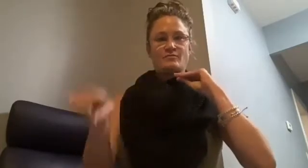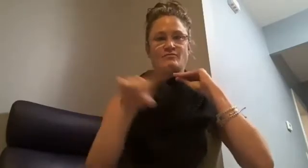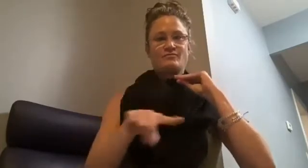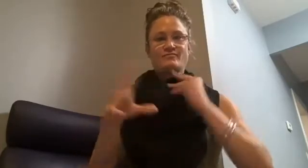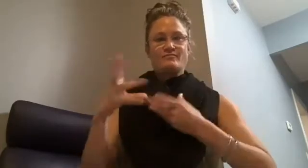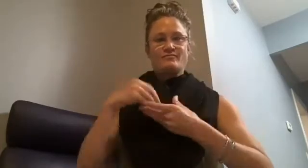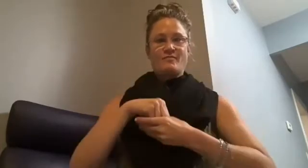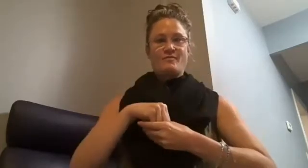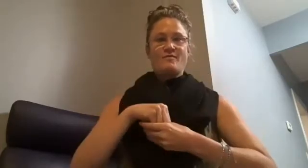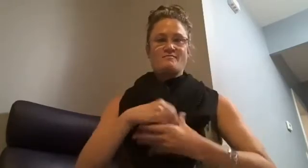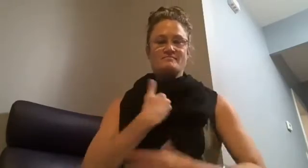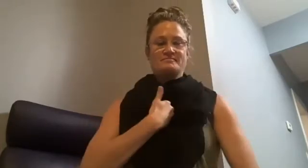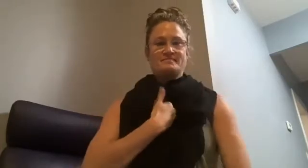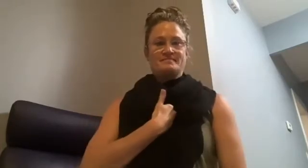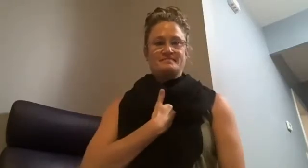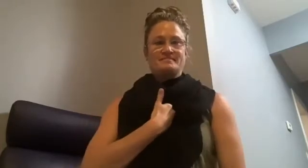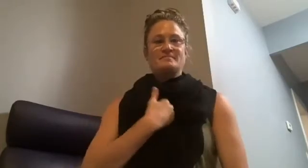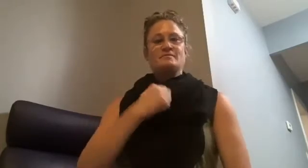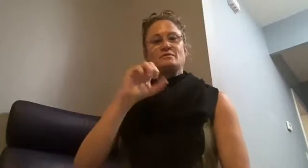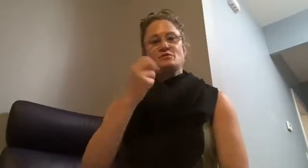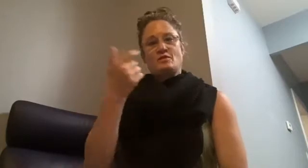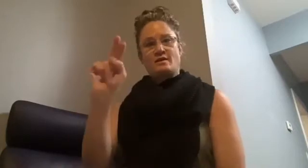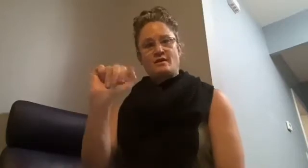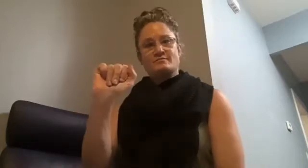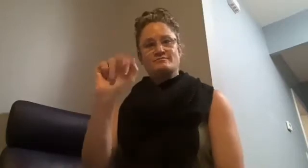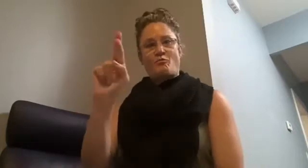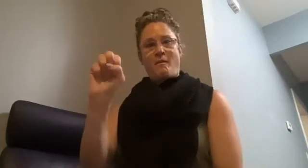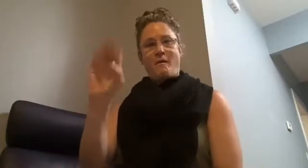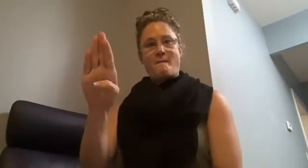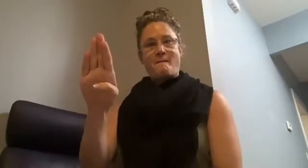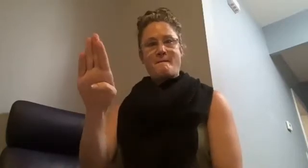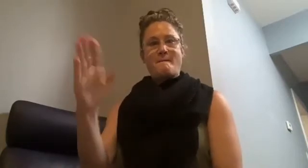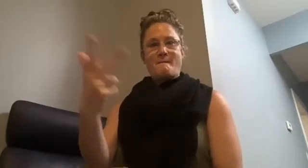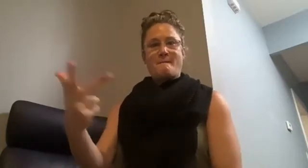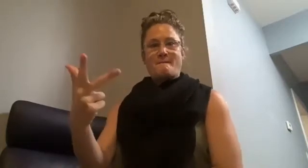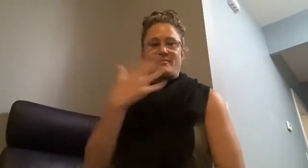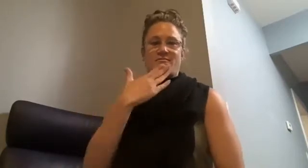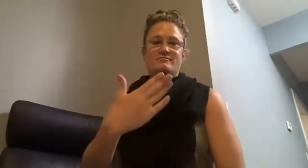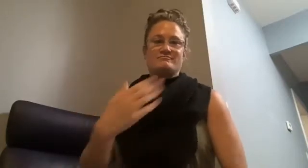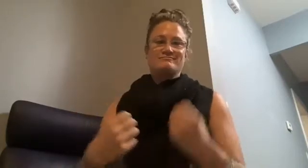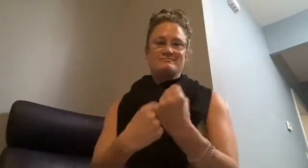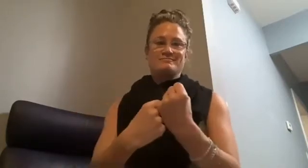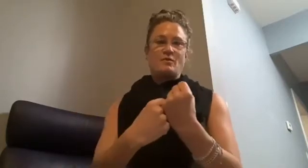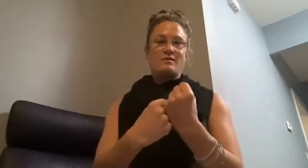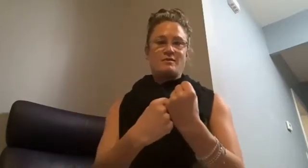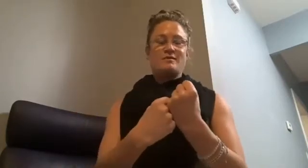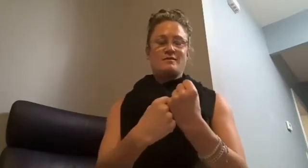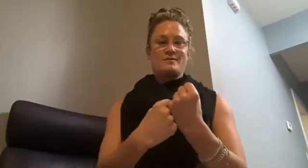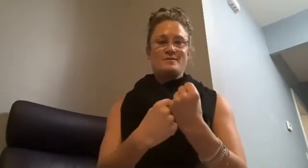behalf of myself, Shauna, and Rob, we just want to thank you all for the support. And it's been quite